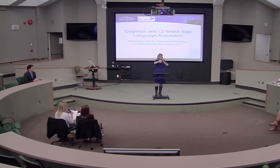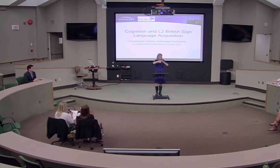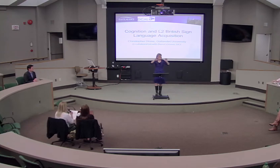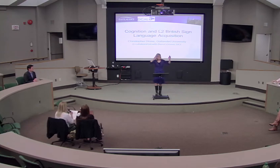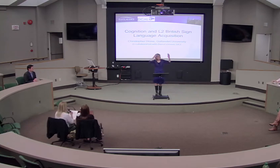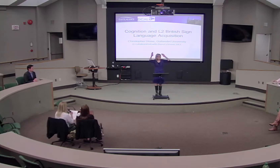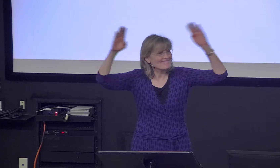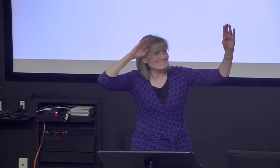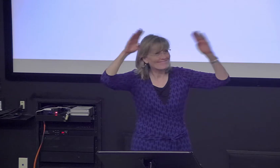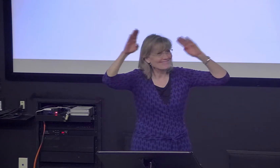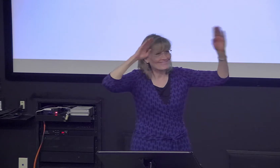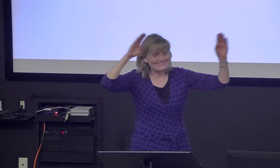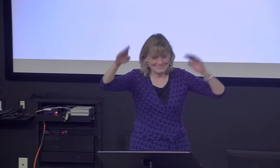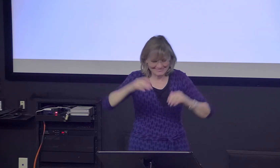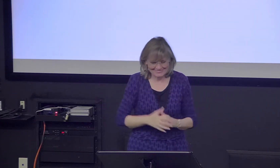We're ready to begin. Hello, everyone.